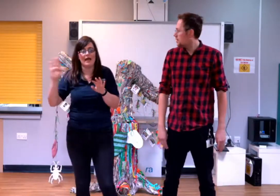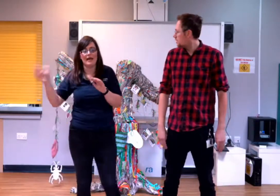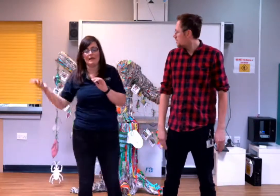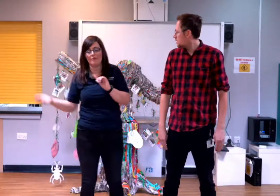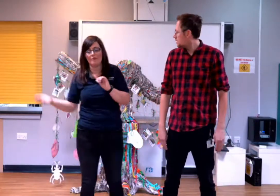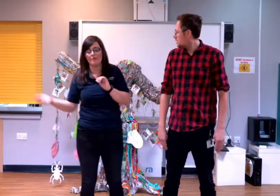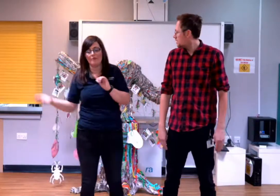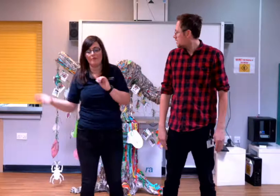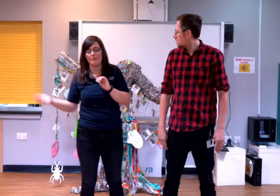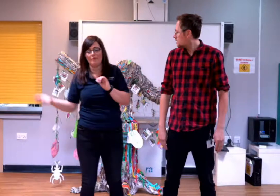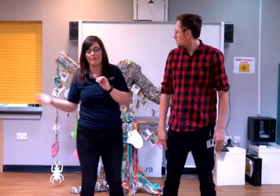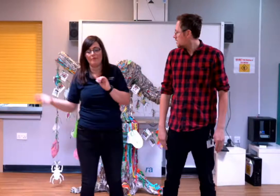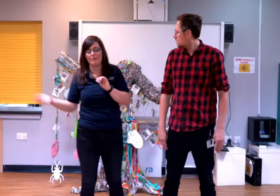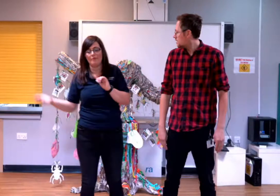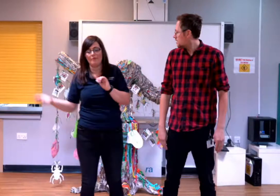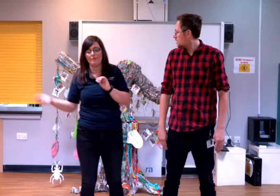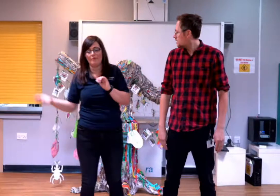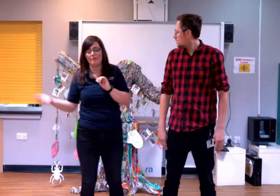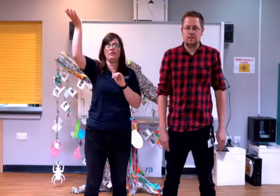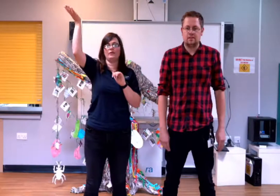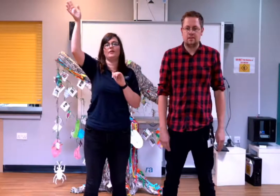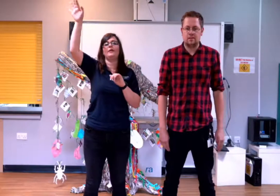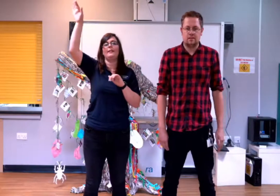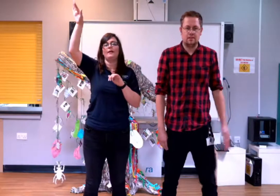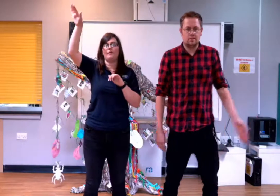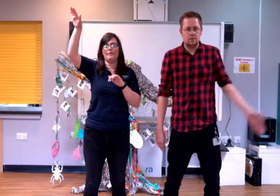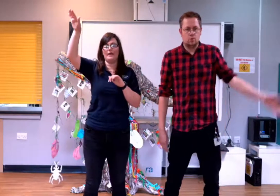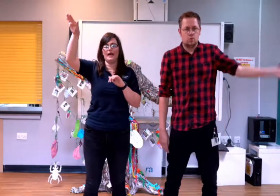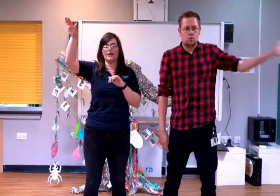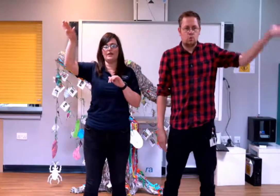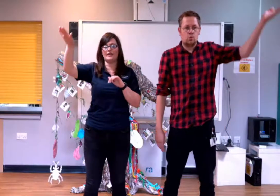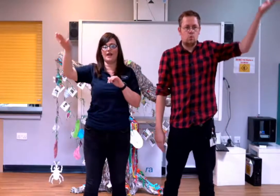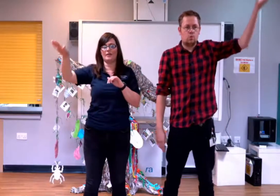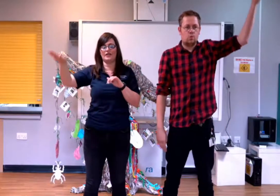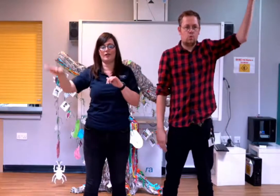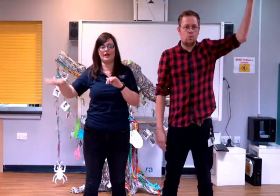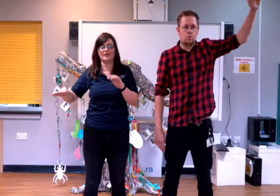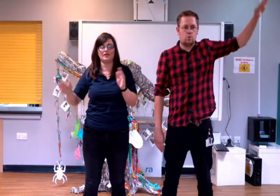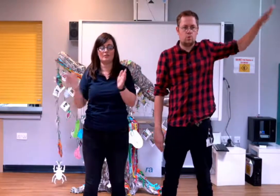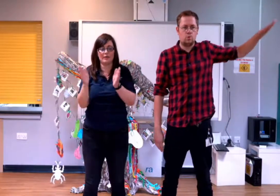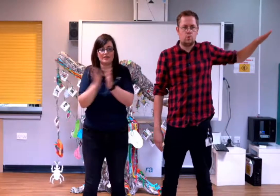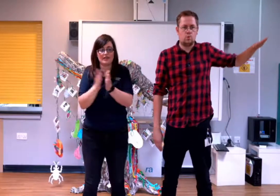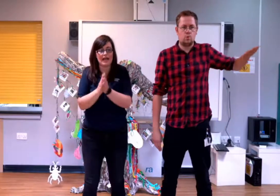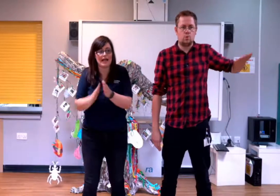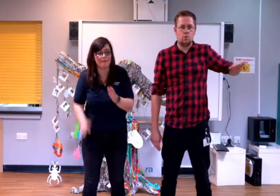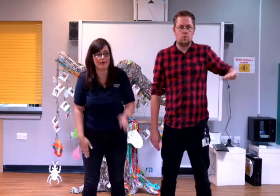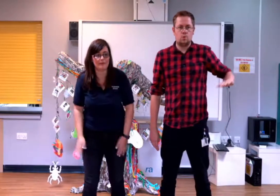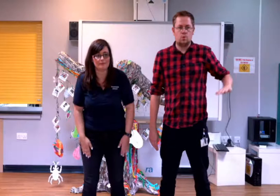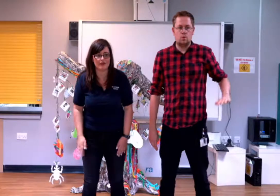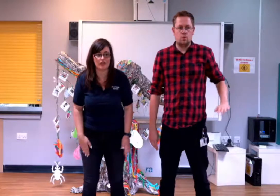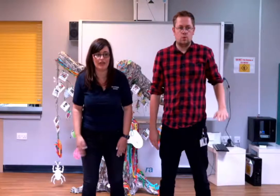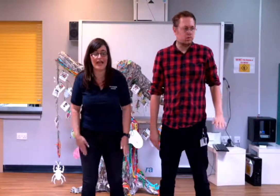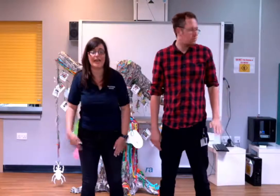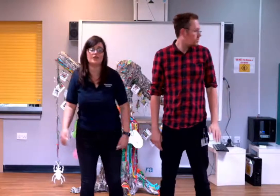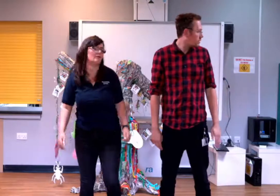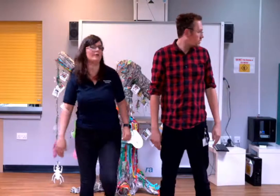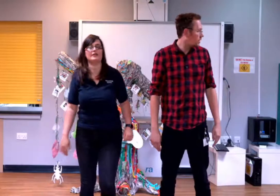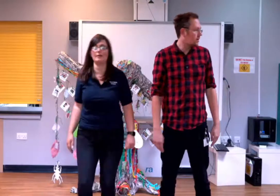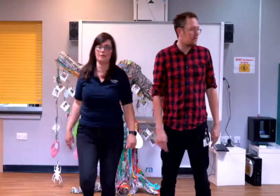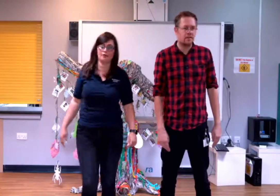when my hand goes up, I want you to get louder at home. When my hand goes down, I want you to get quieter. So you might want to clap, you might want to bash your legs, you might want to stamp your